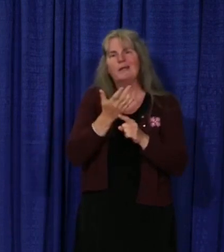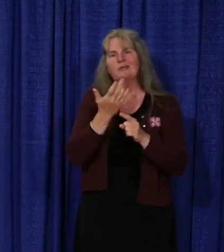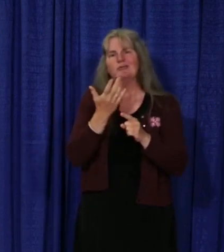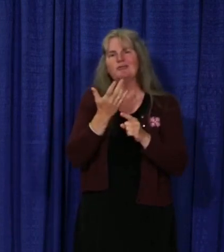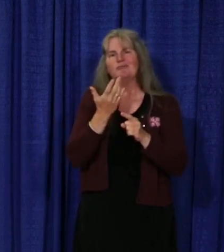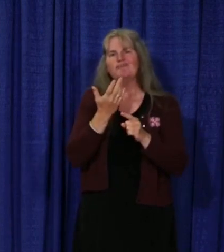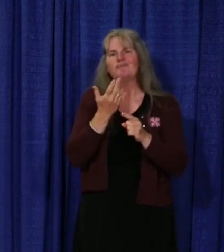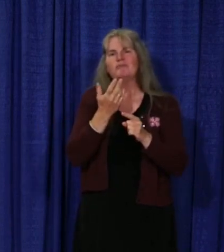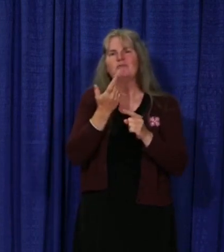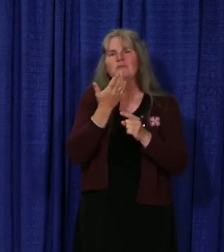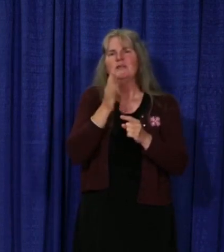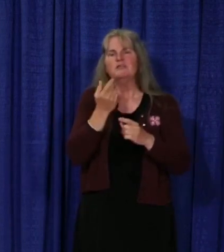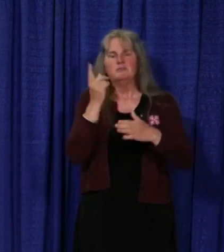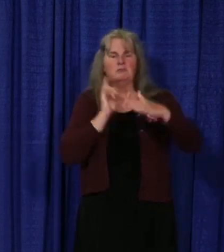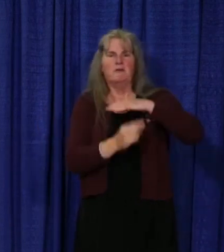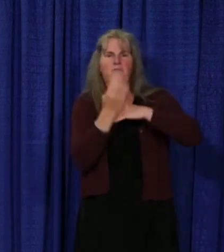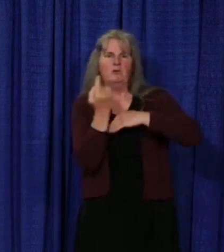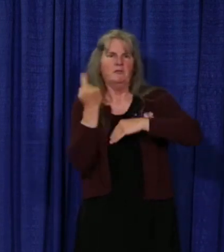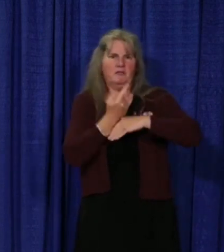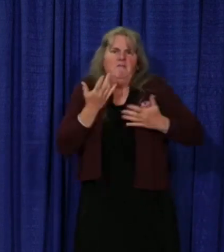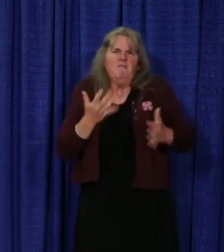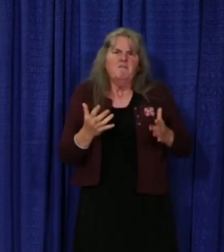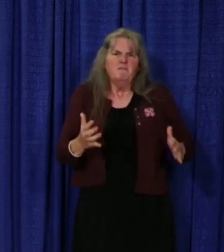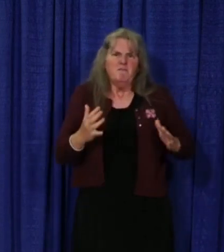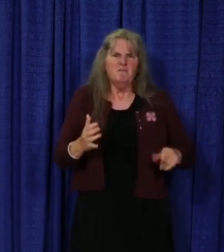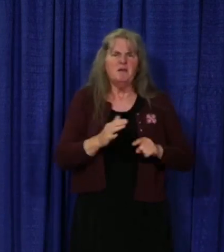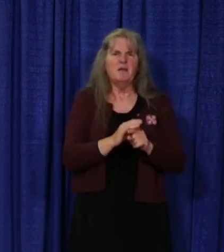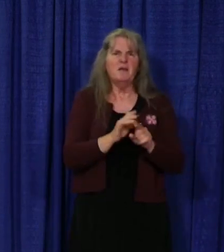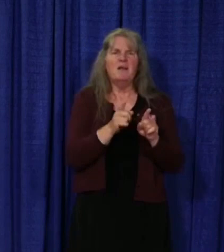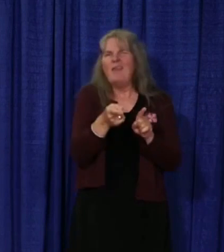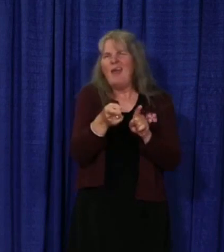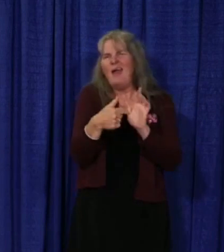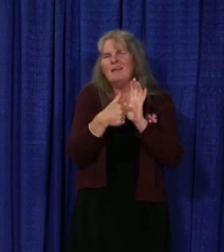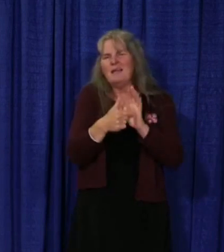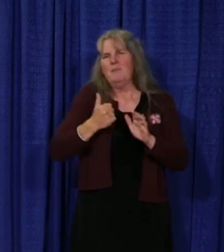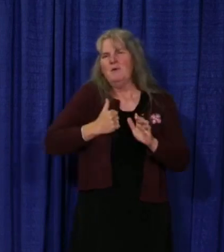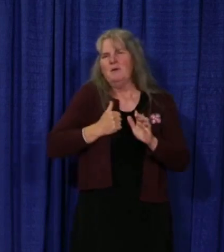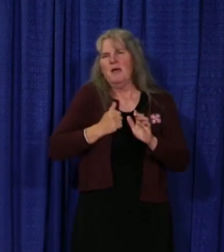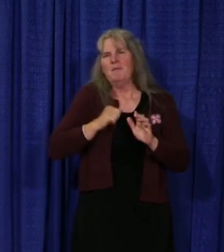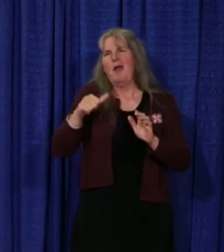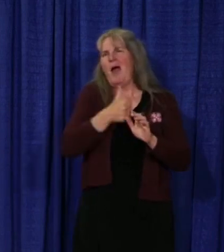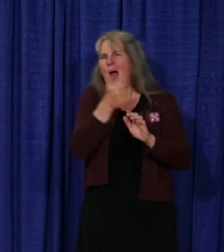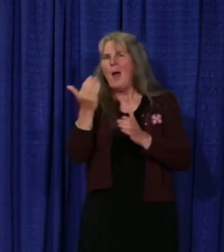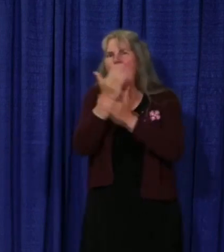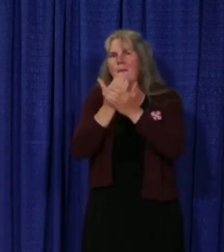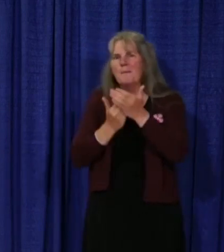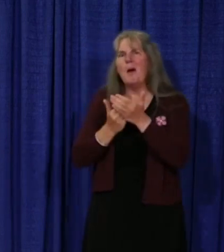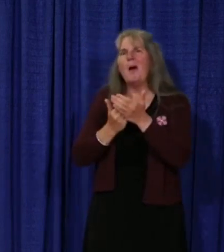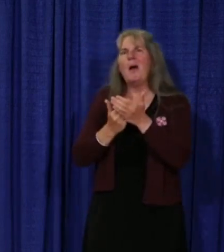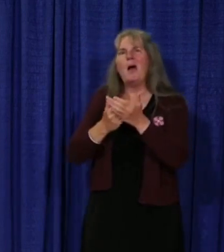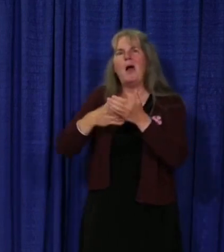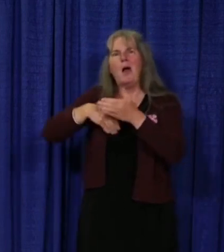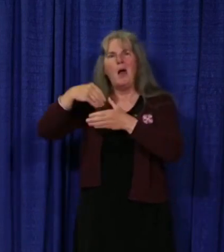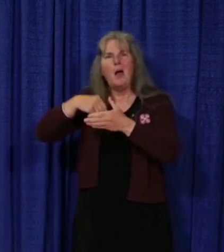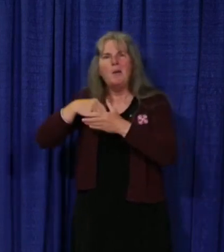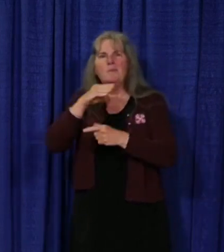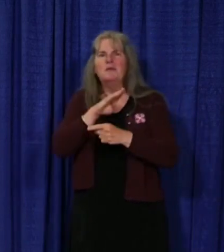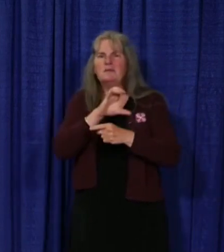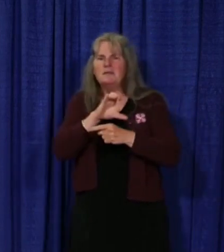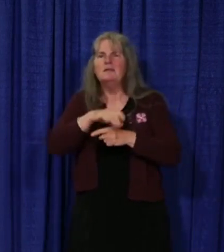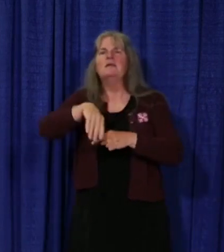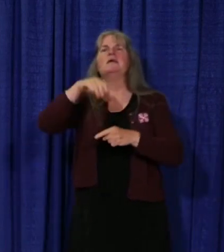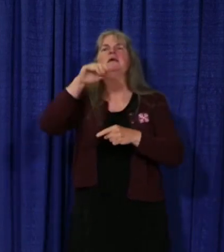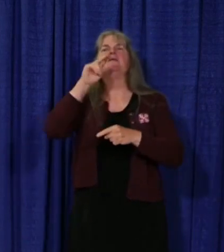14-day self-isolation requirements, including Canadians with plates from jurisdictions outside of British